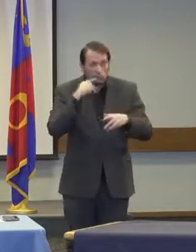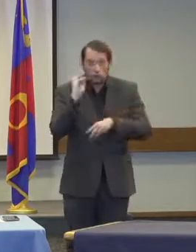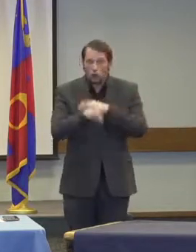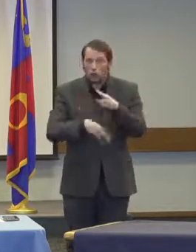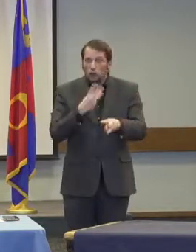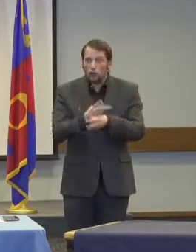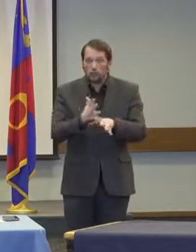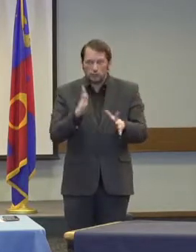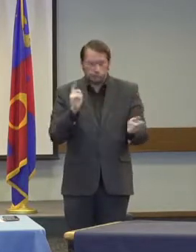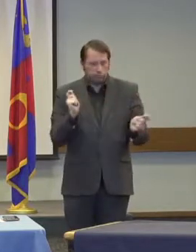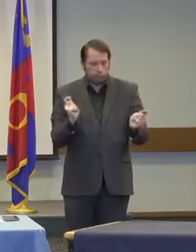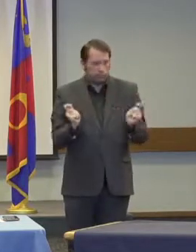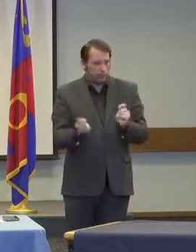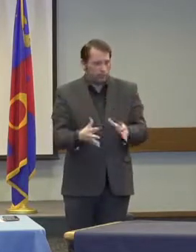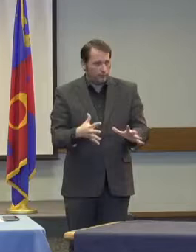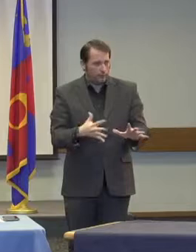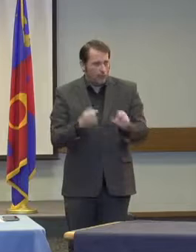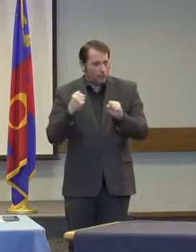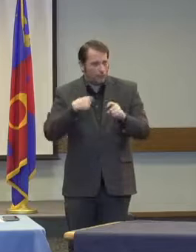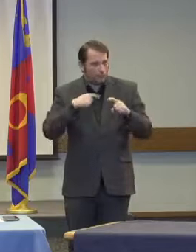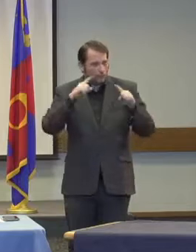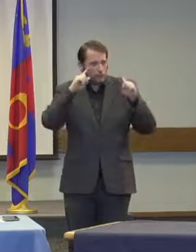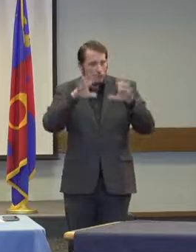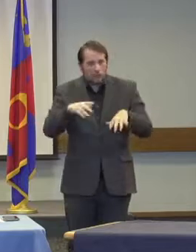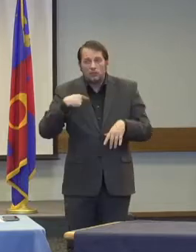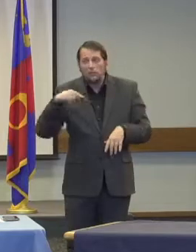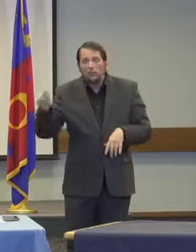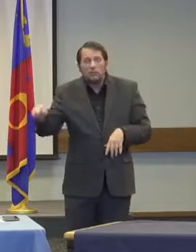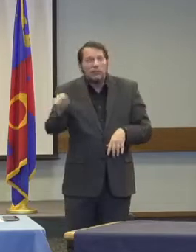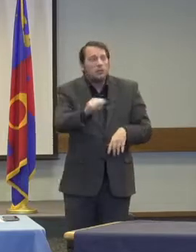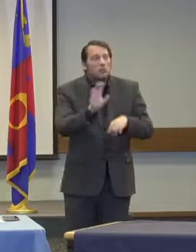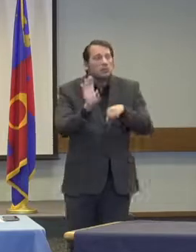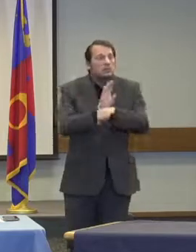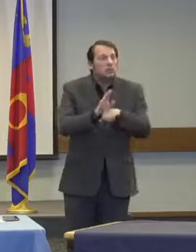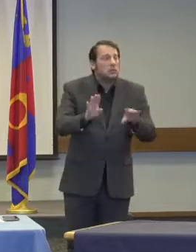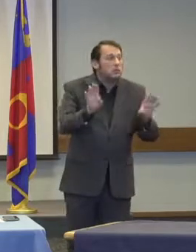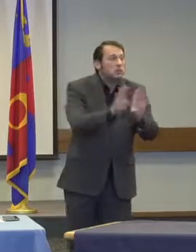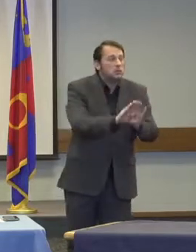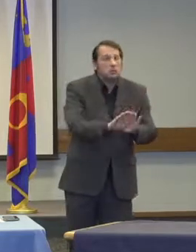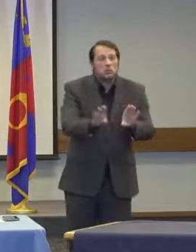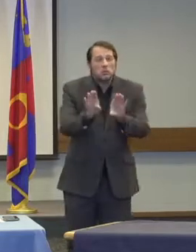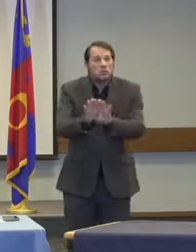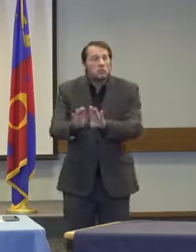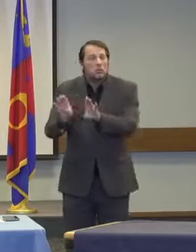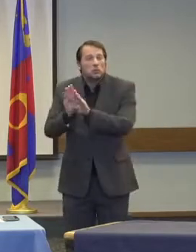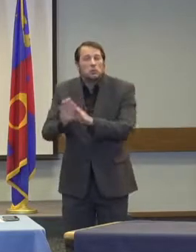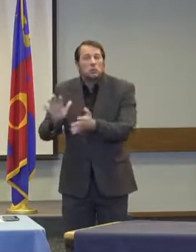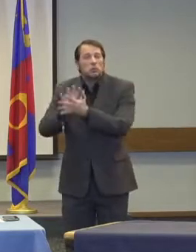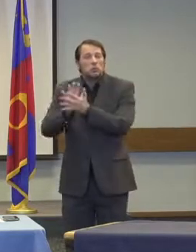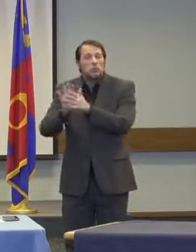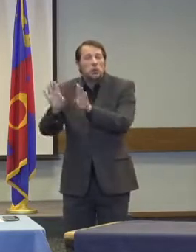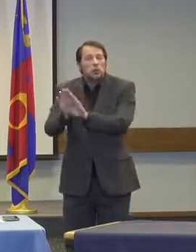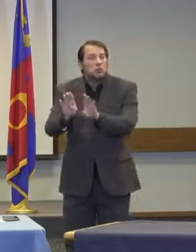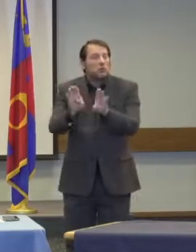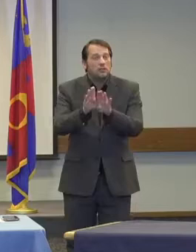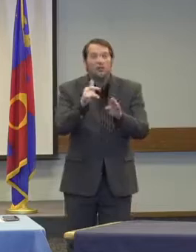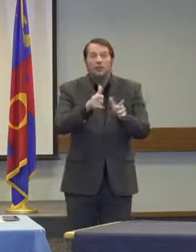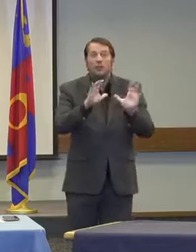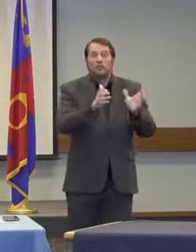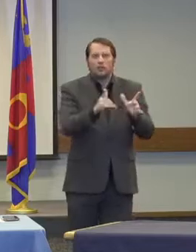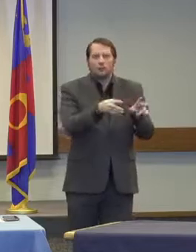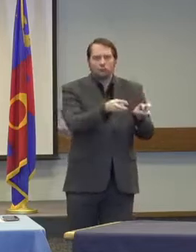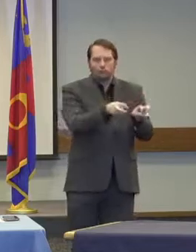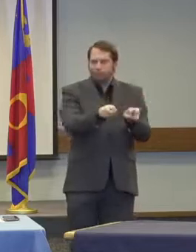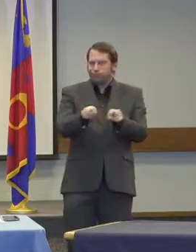We've got businesses that are closed, we've got schools that are closed, we've got classes going online, we have large-scale job